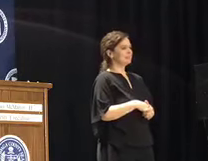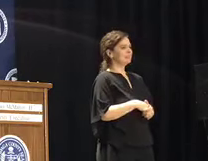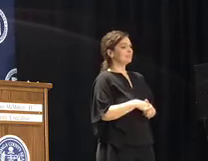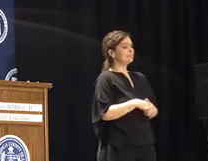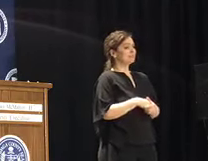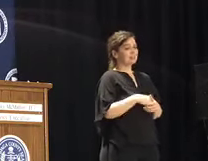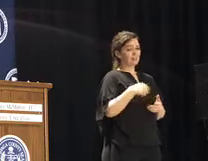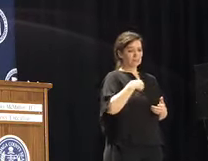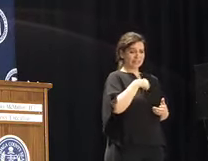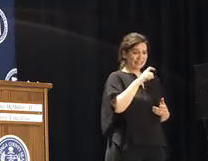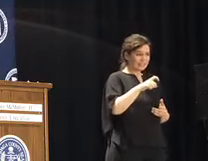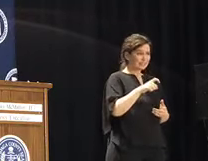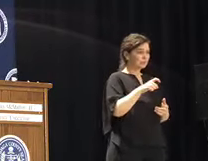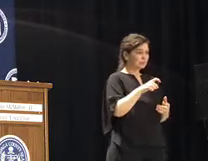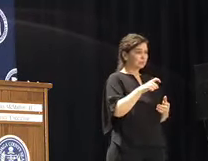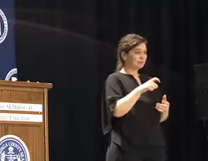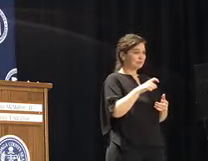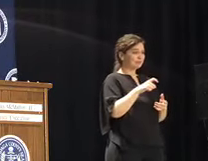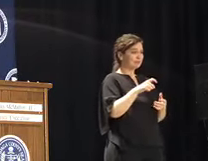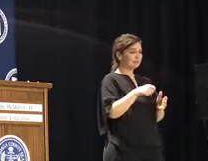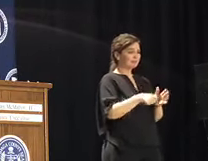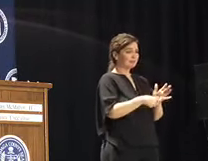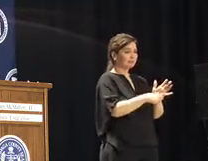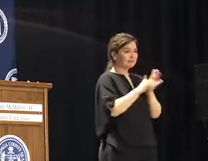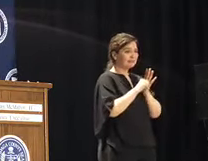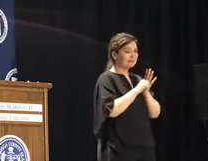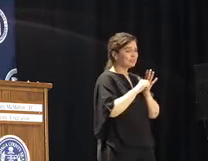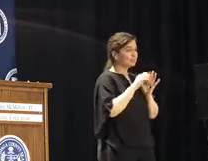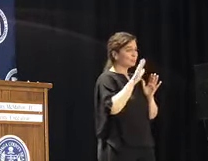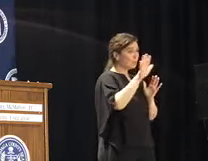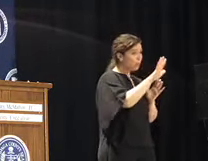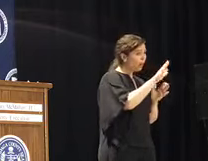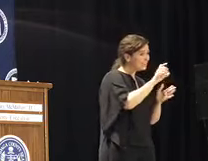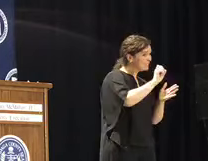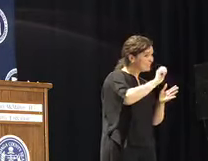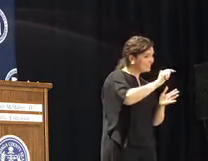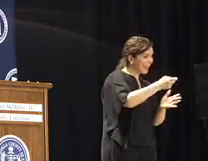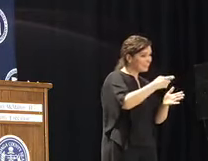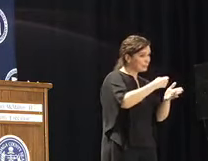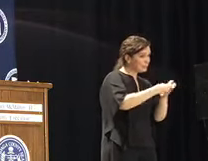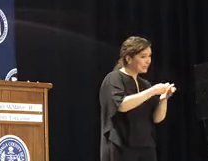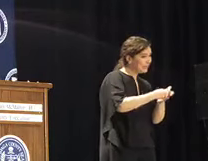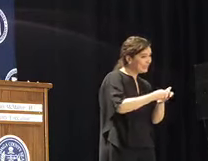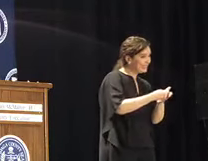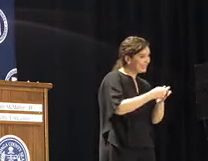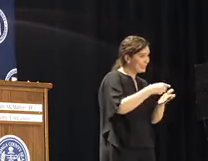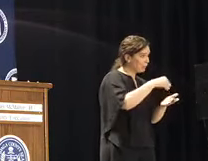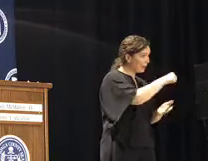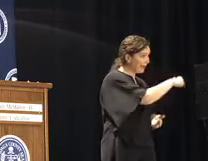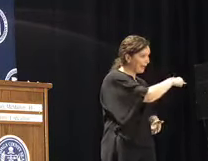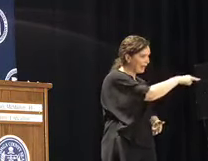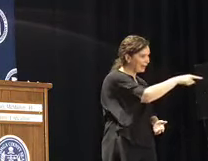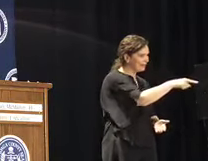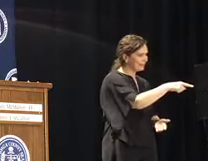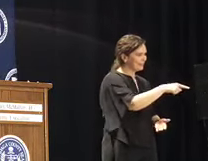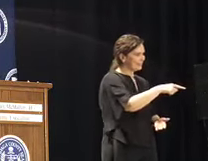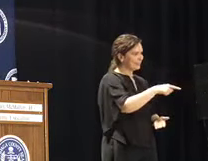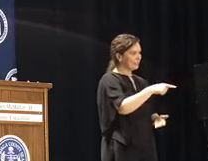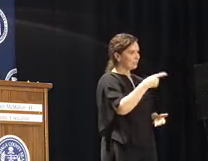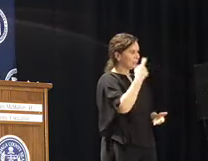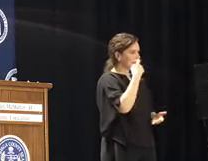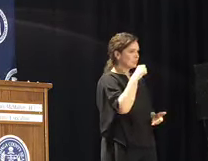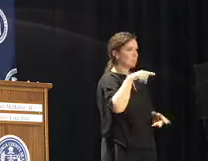tax dollars, how many people, how much they make, cost real money, because some people need to get together when they